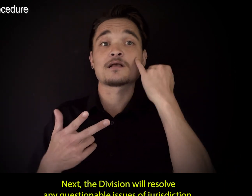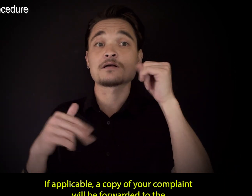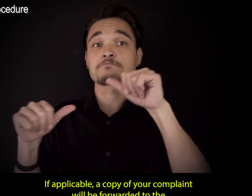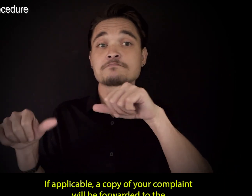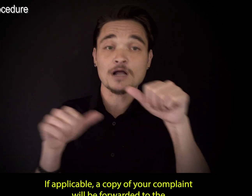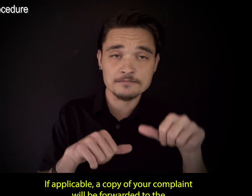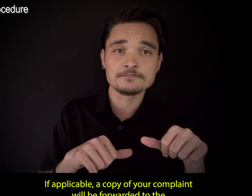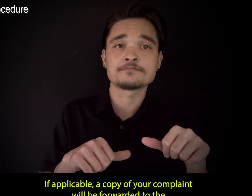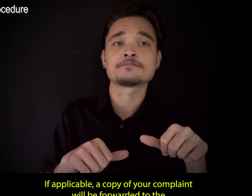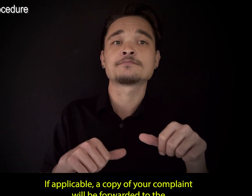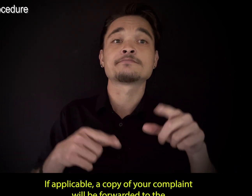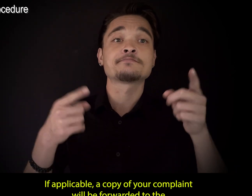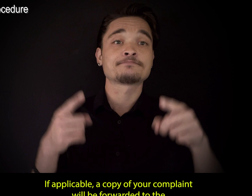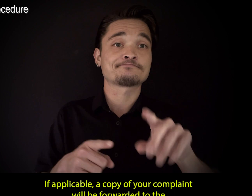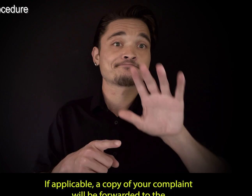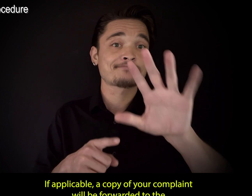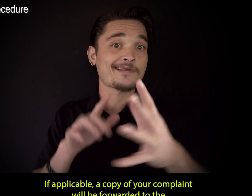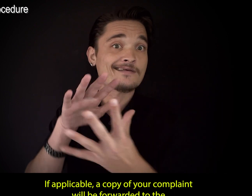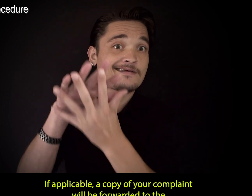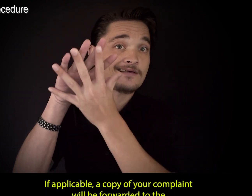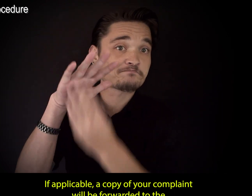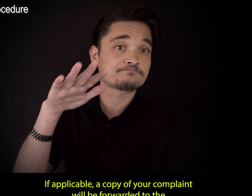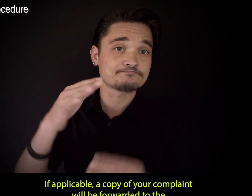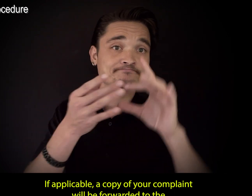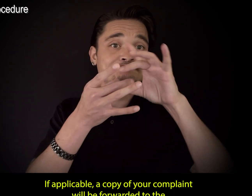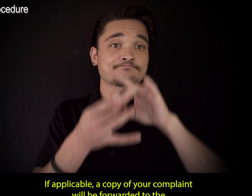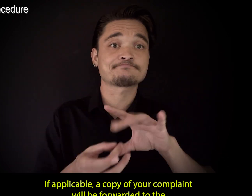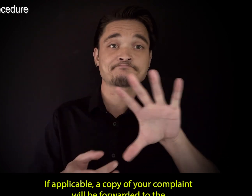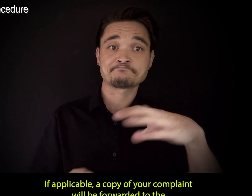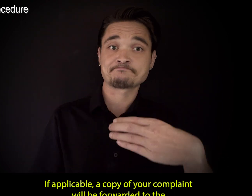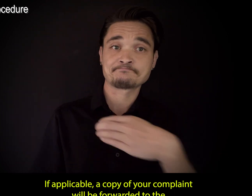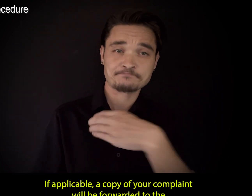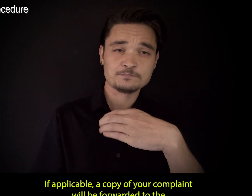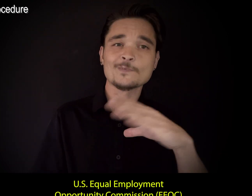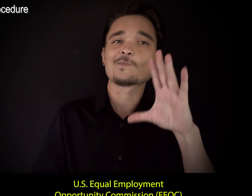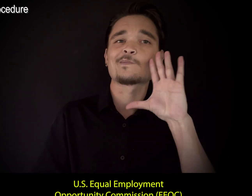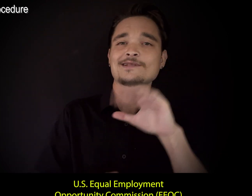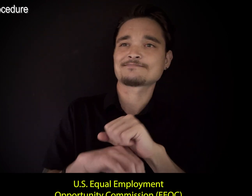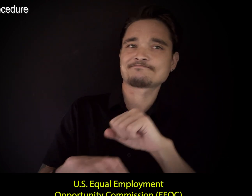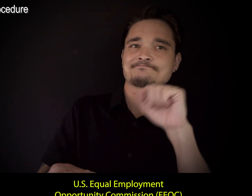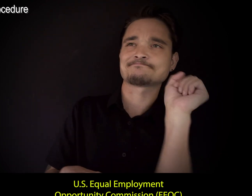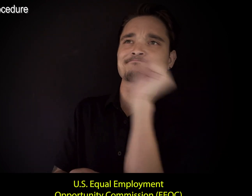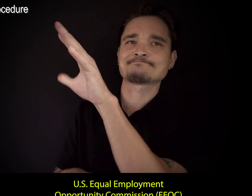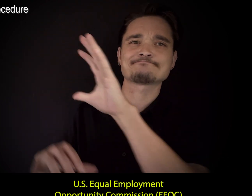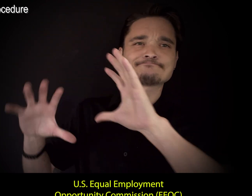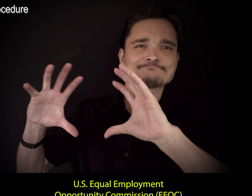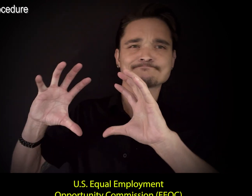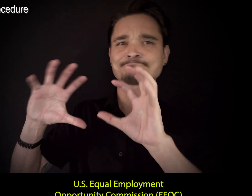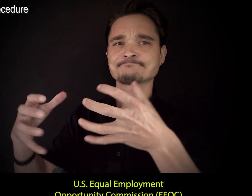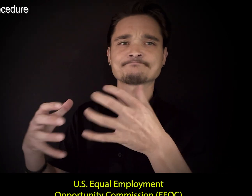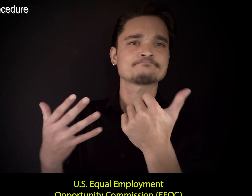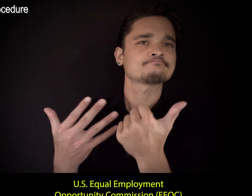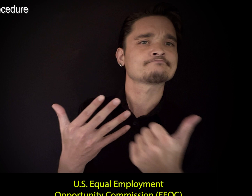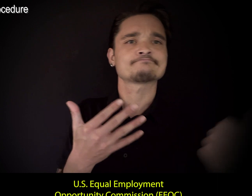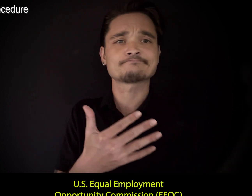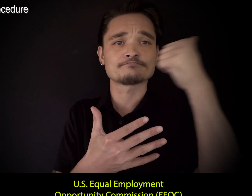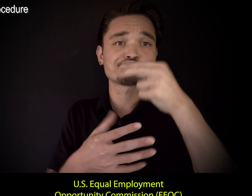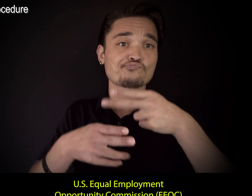If applicable, a copy of your complaint will be forwarded to the U.S. Equal Employment Opportunity Commission,